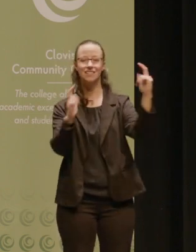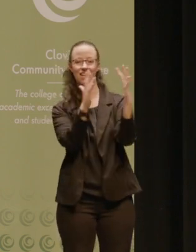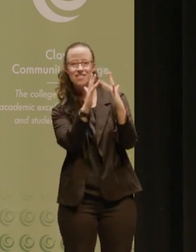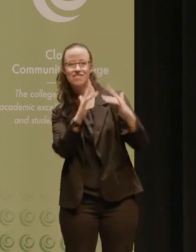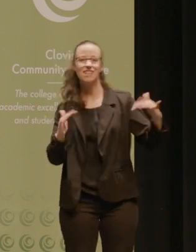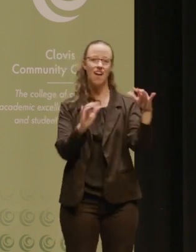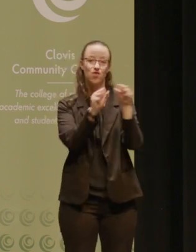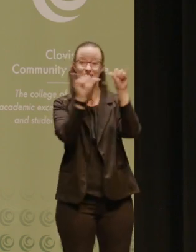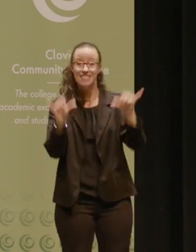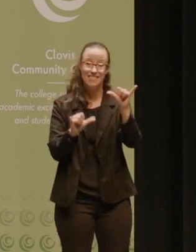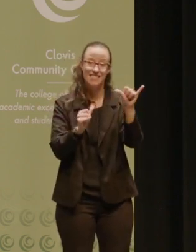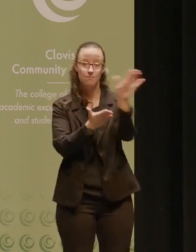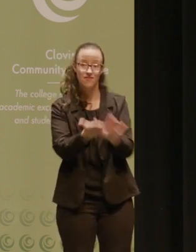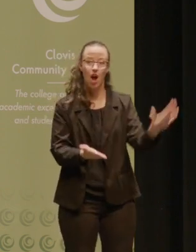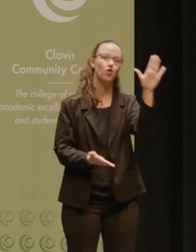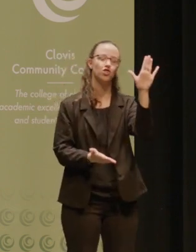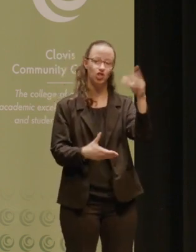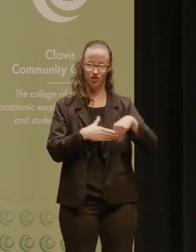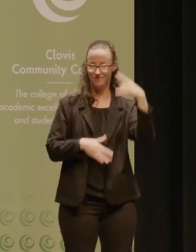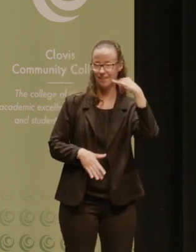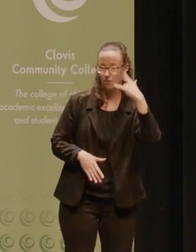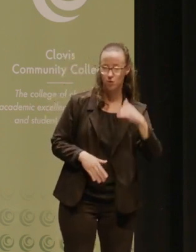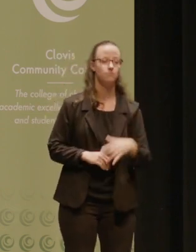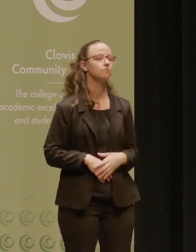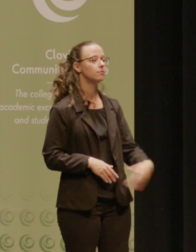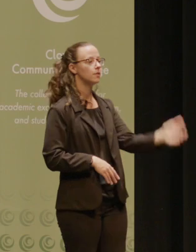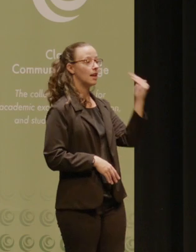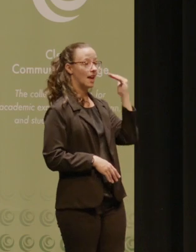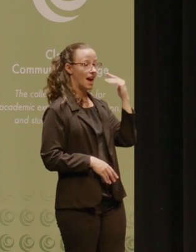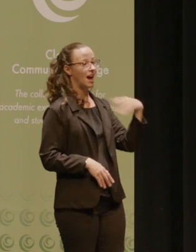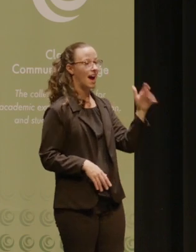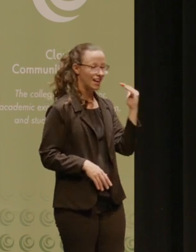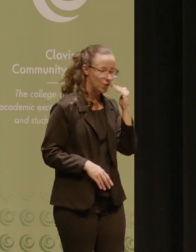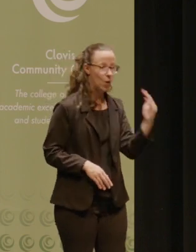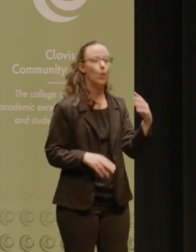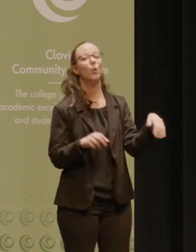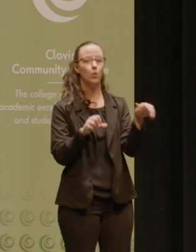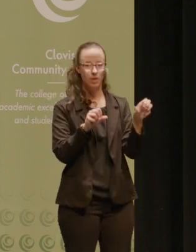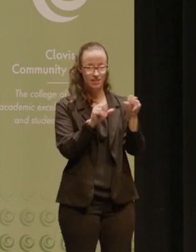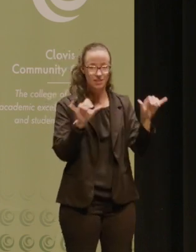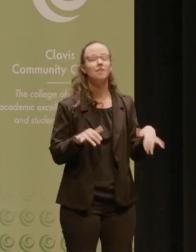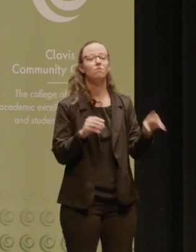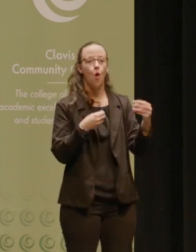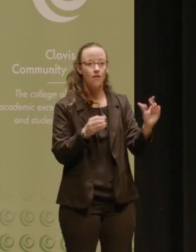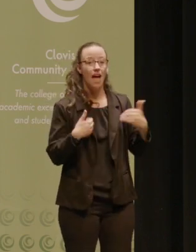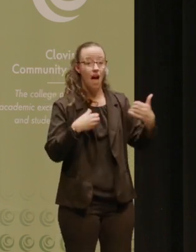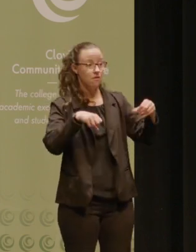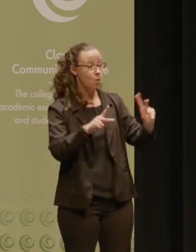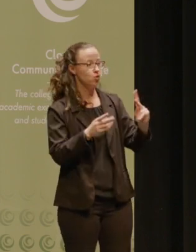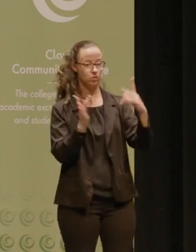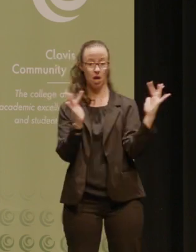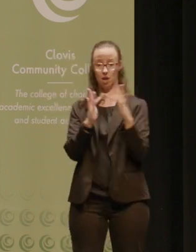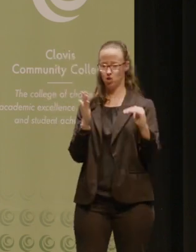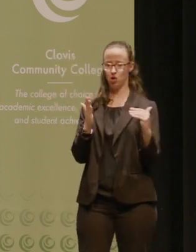education, the California Community College system. And I know that our system office, I had an opportunity again to speak with our new chancellor, who's